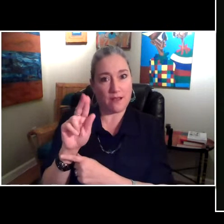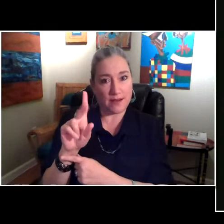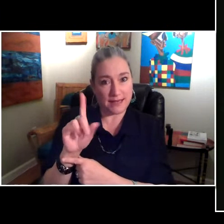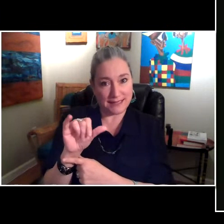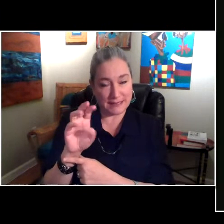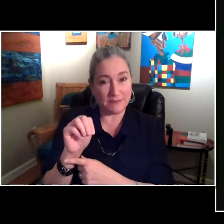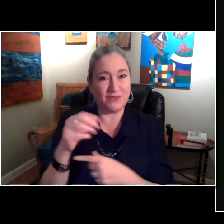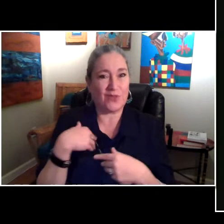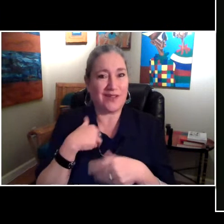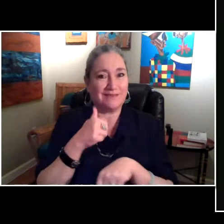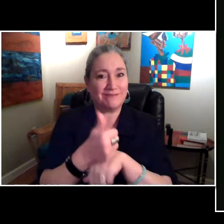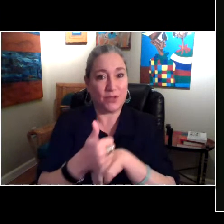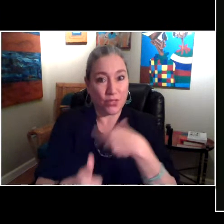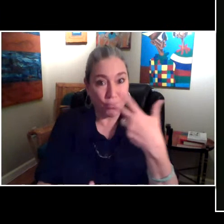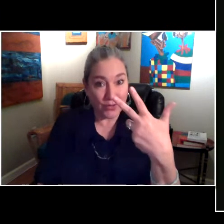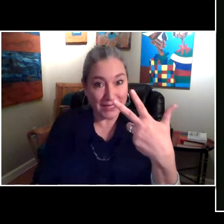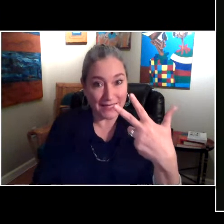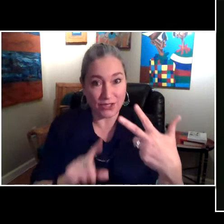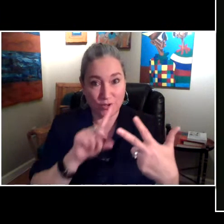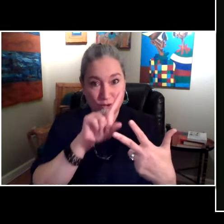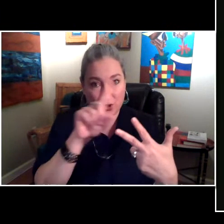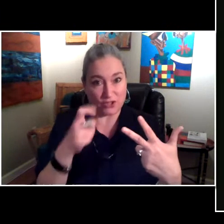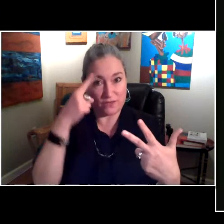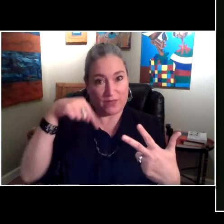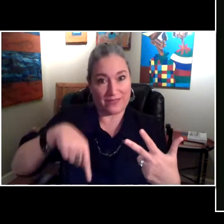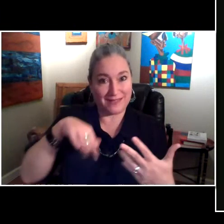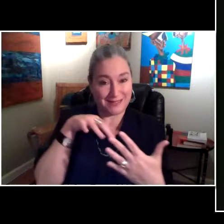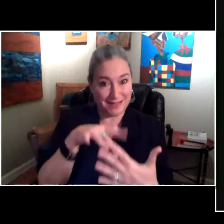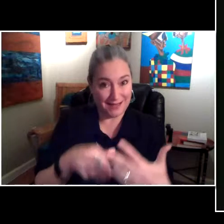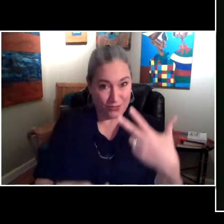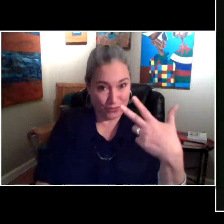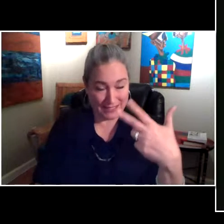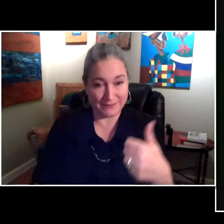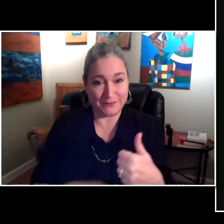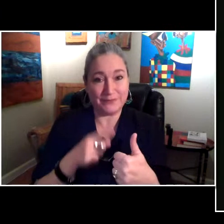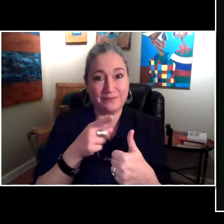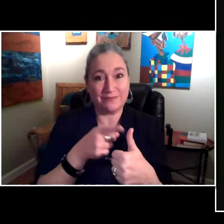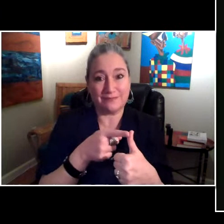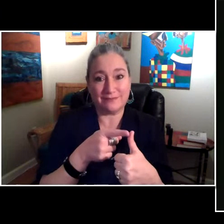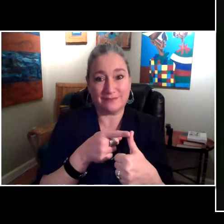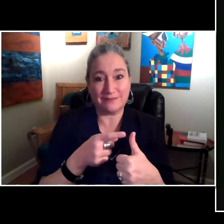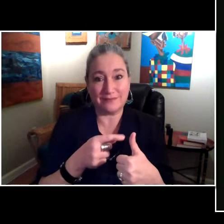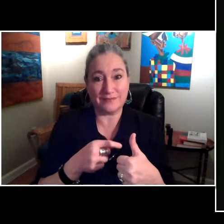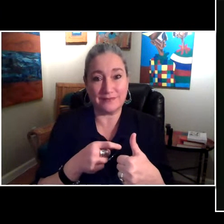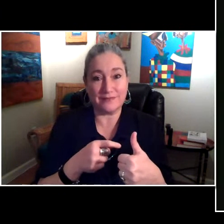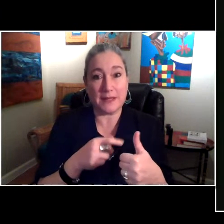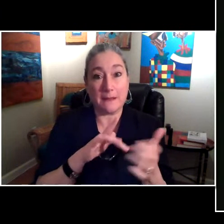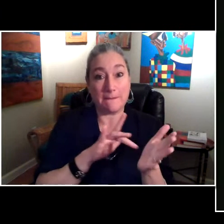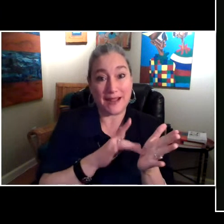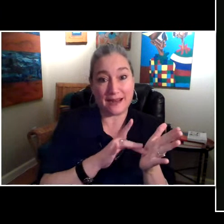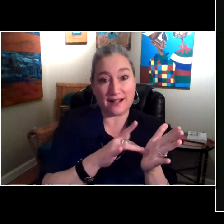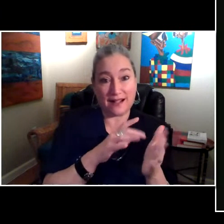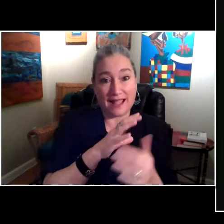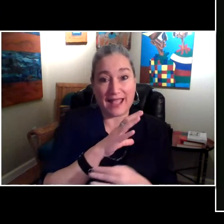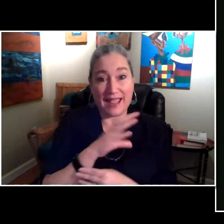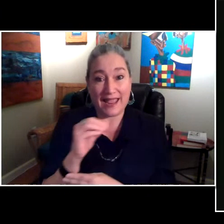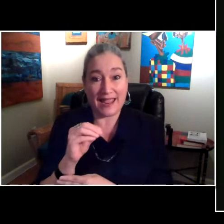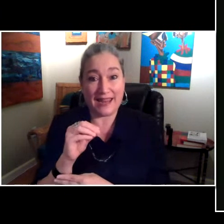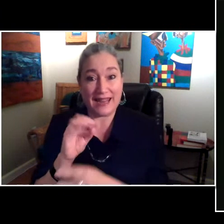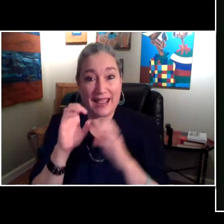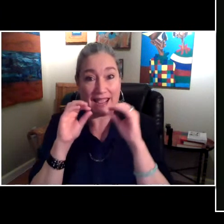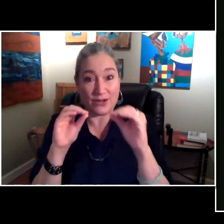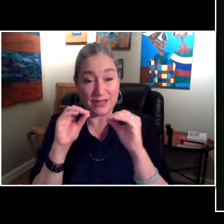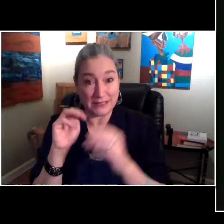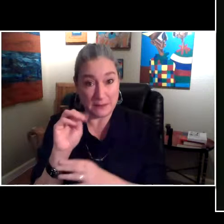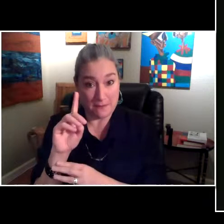are and what questions we wanted to explore to learn more about systemic autism. So I identified 3 questions